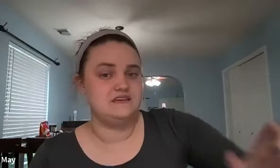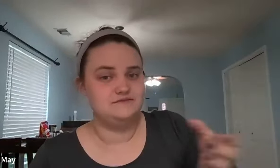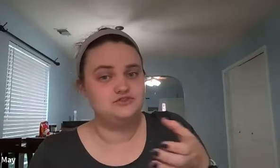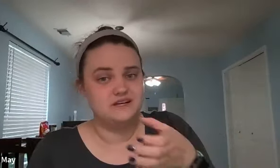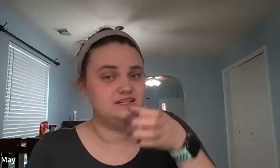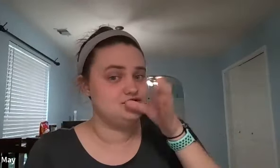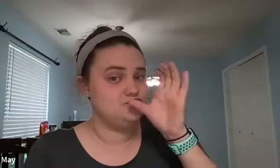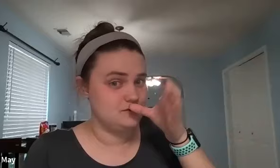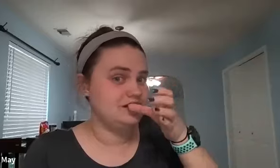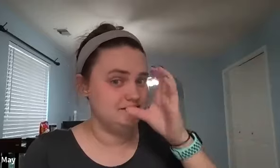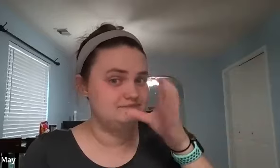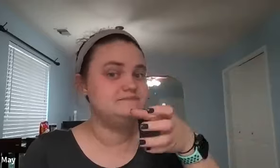for drink is drink.